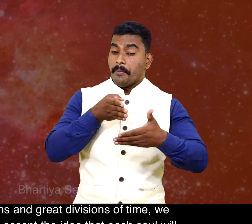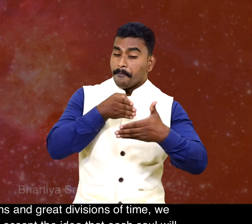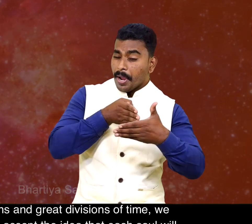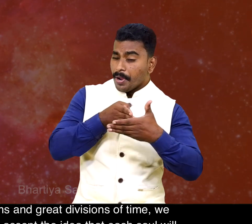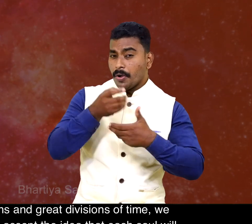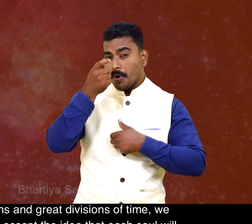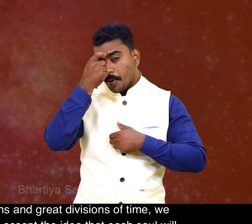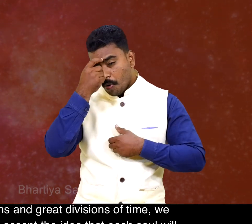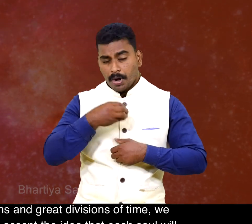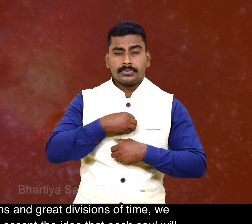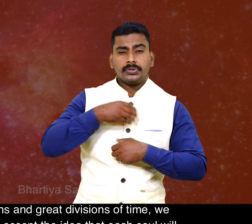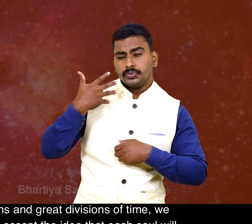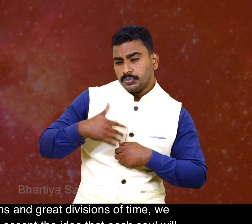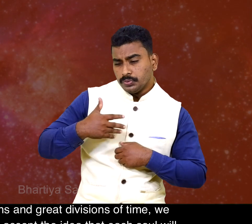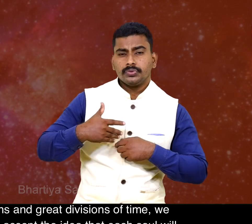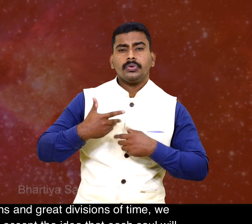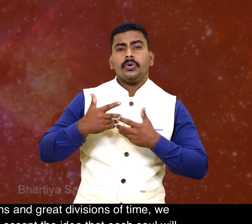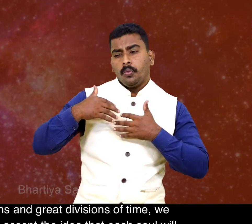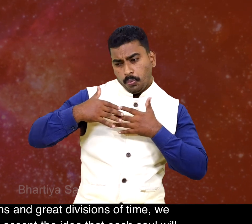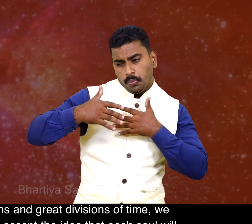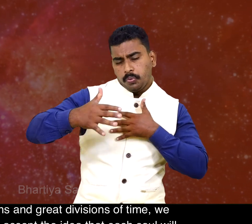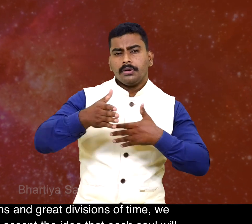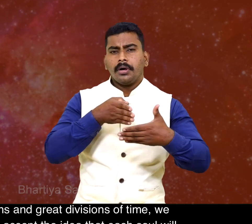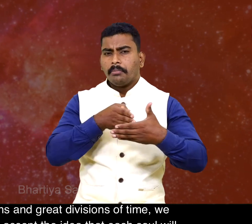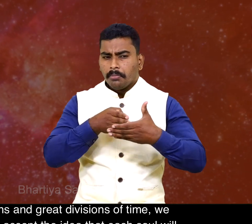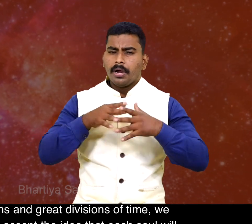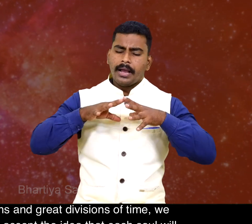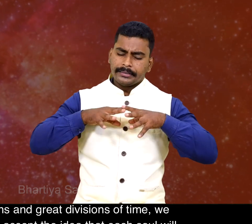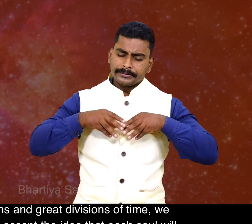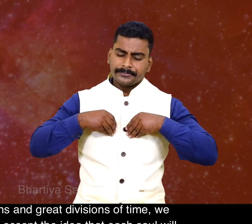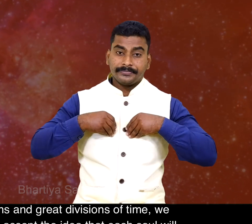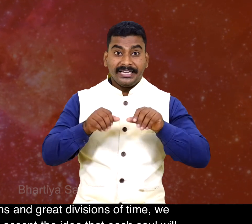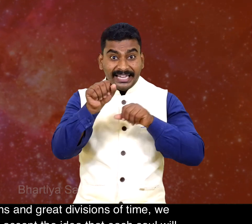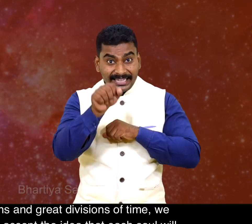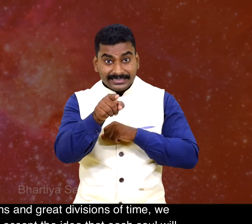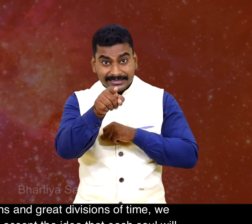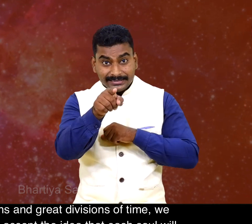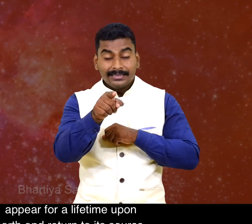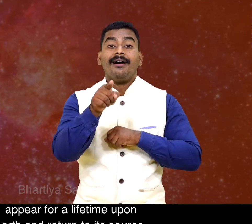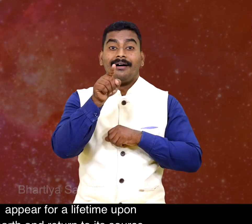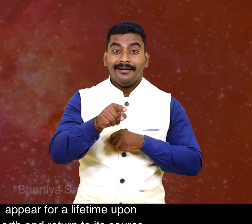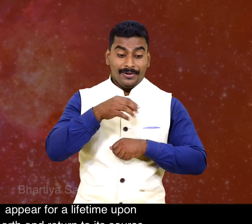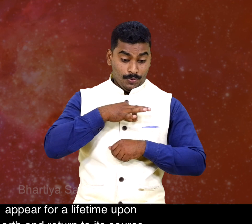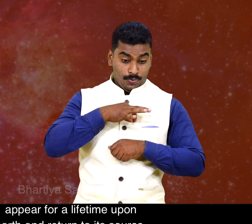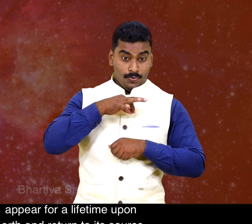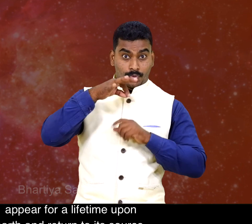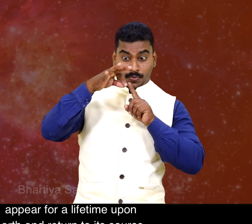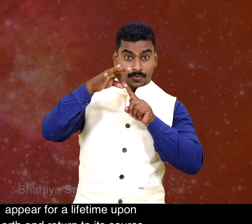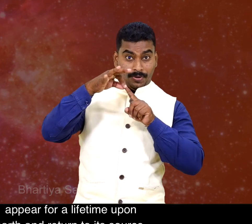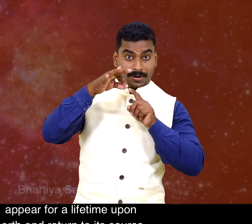and great divisions of time, we cannot accept the idea that each soul will appear for a lifetime upon earth